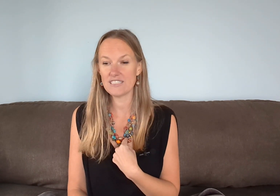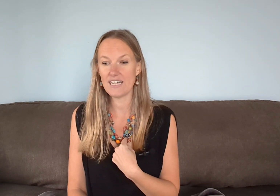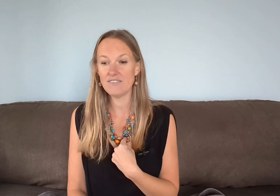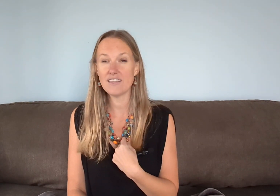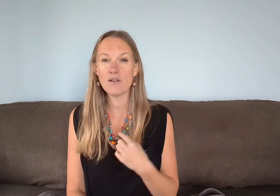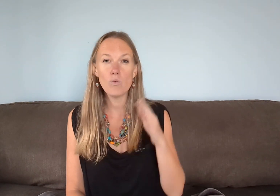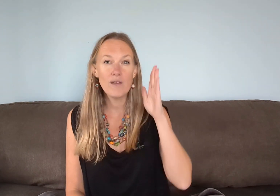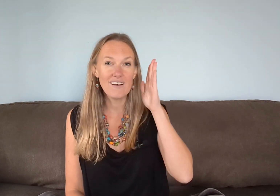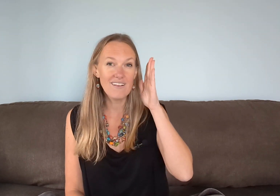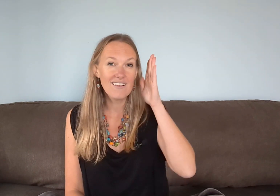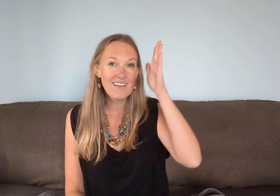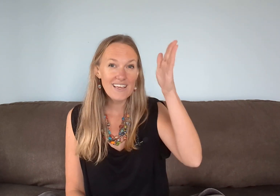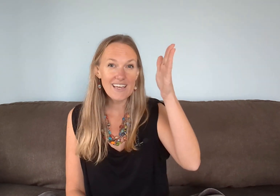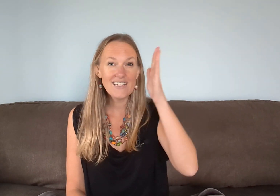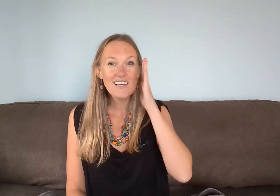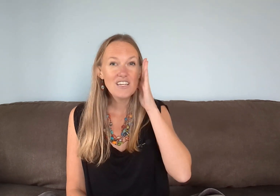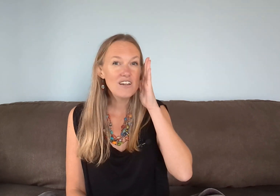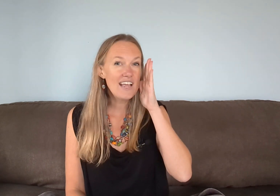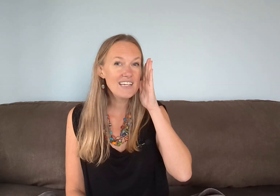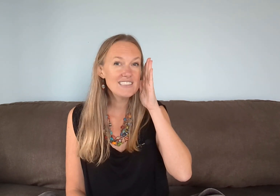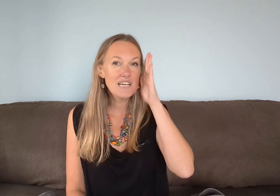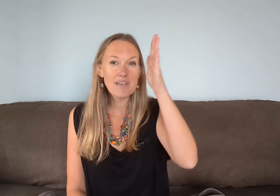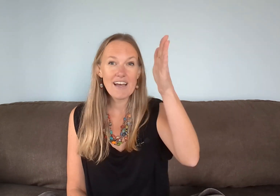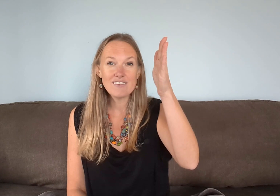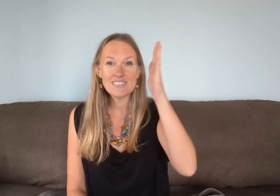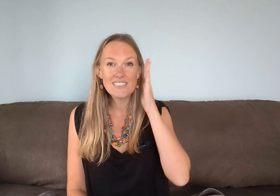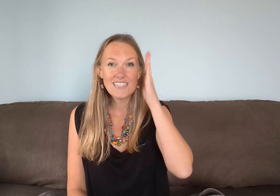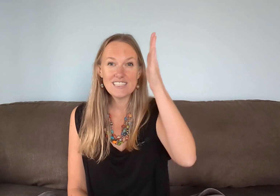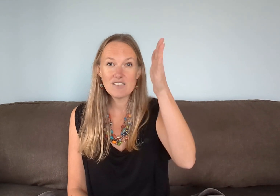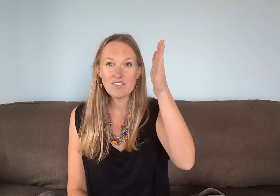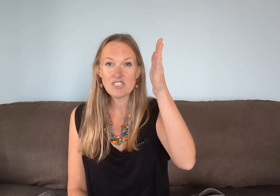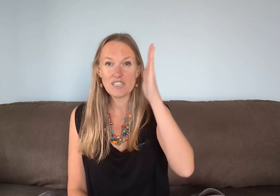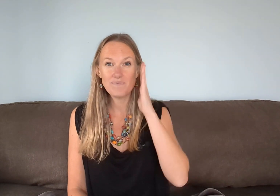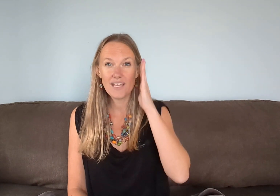yourself, and then will, okay? Your hand is coming out into the future, okay?